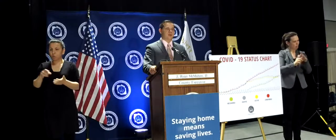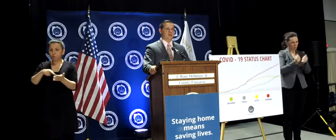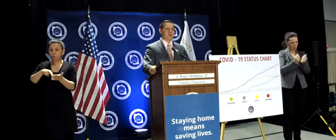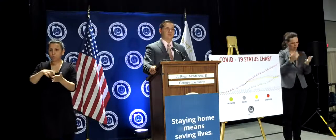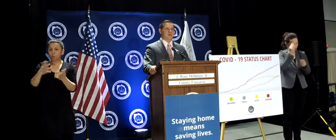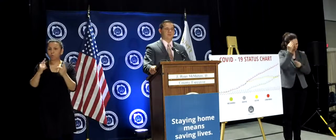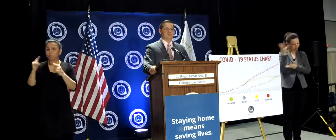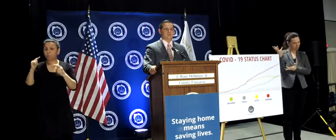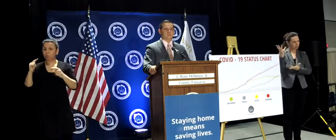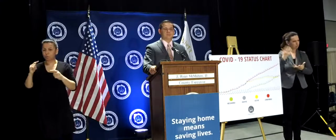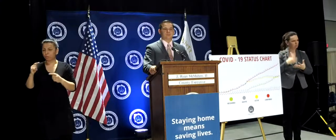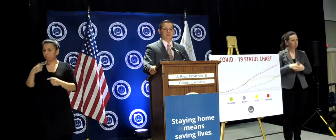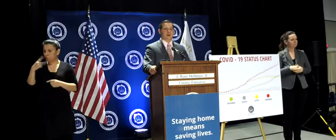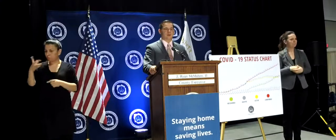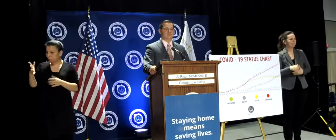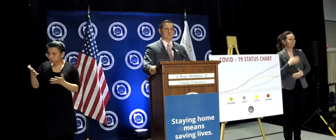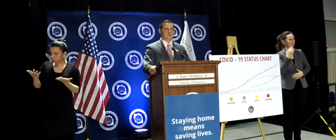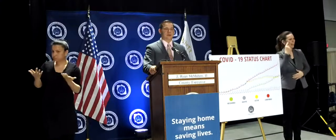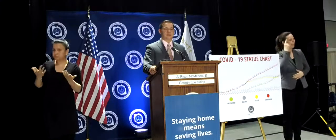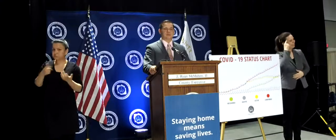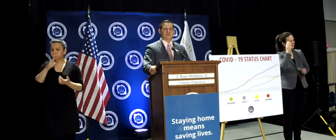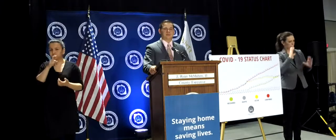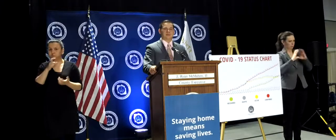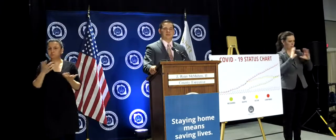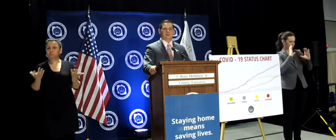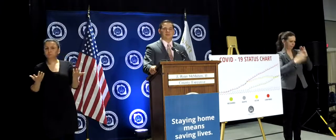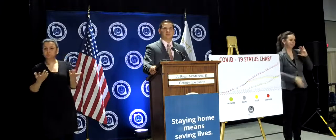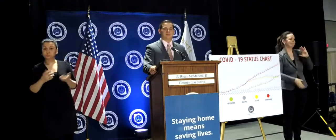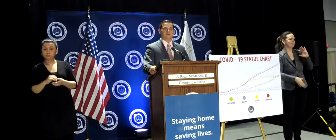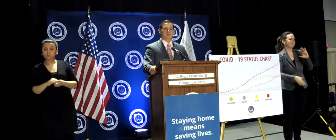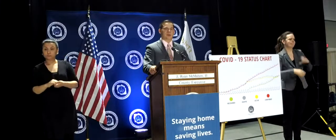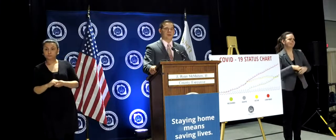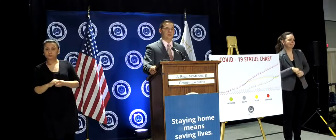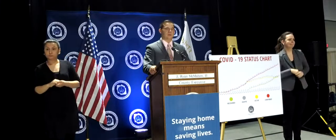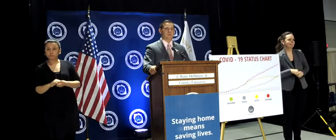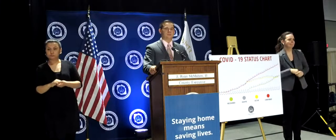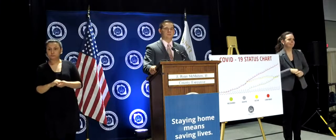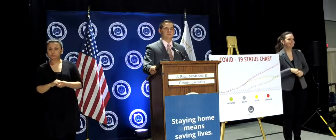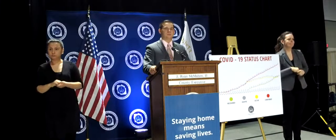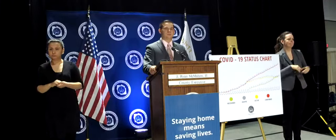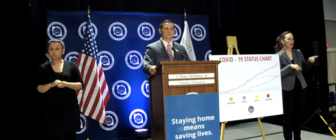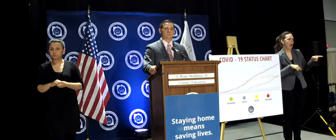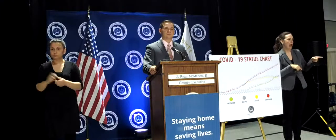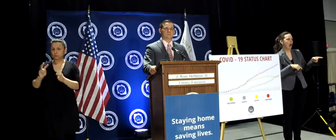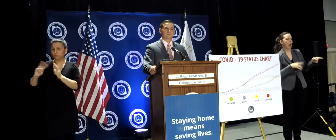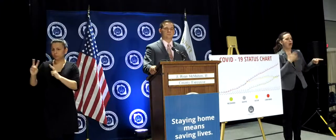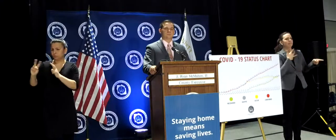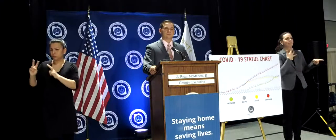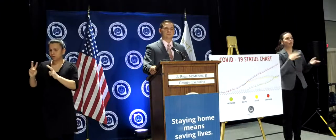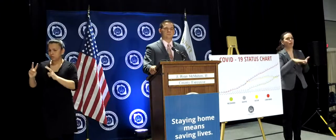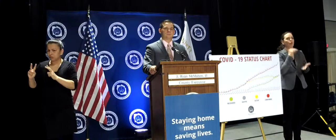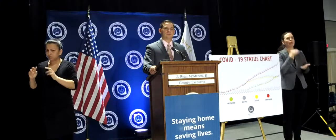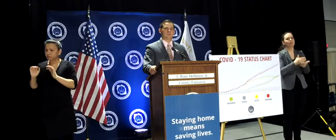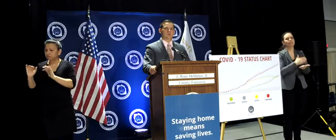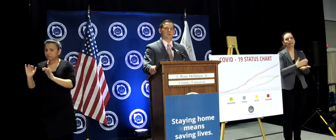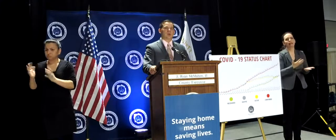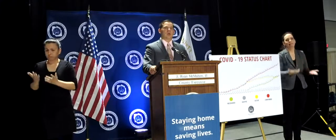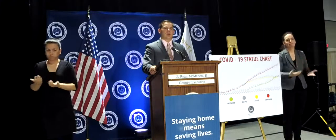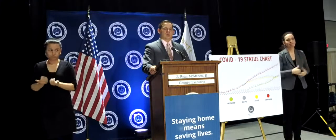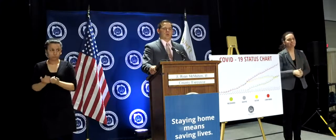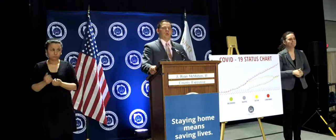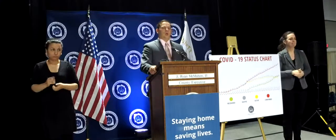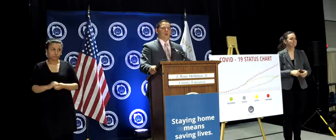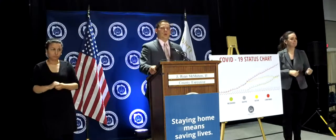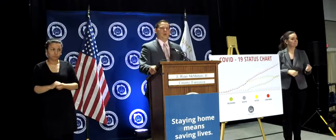communication failure. I think they learned a lesson from that, yeah. And did you convince them of any changes?